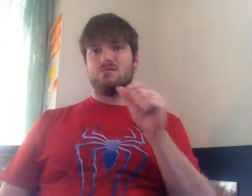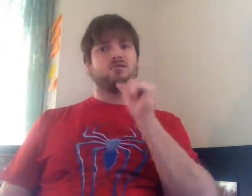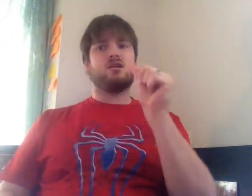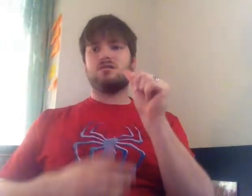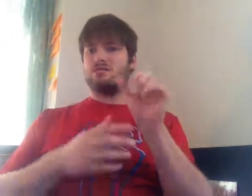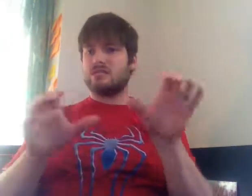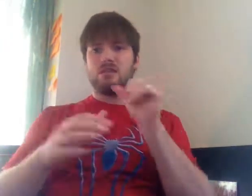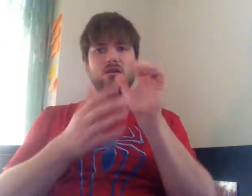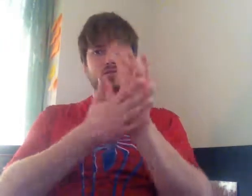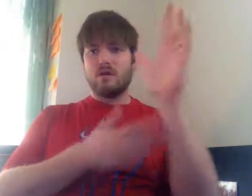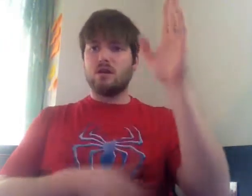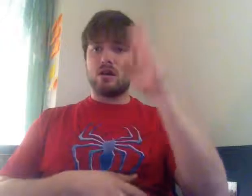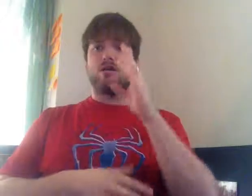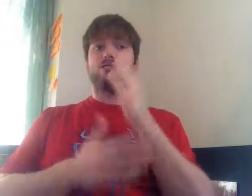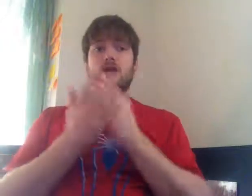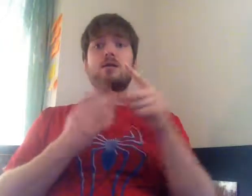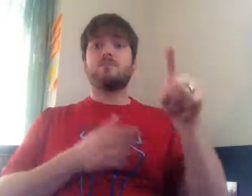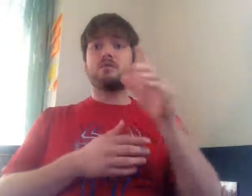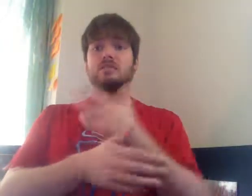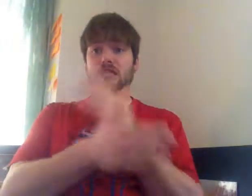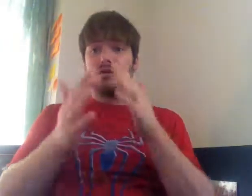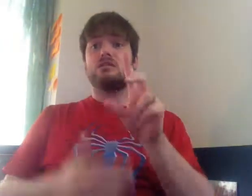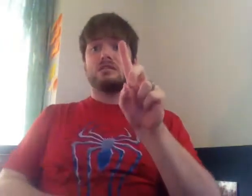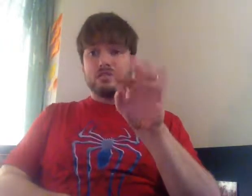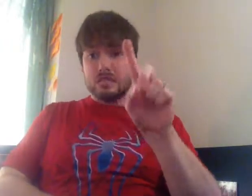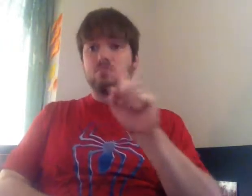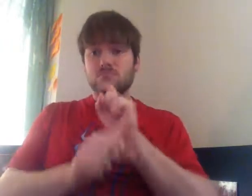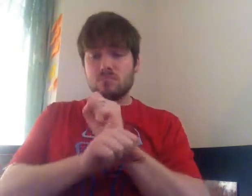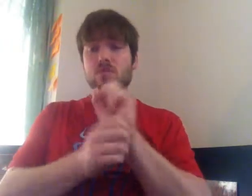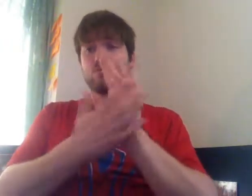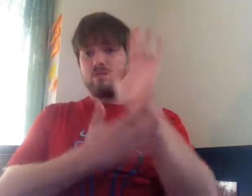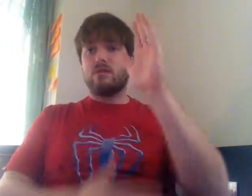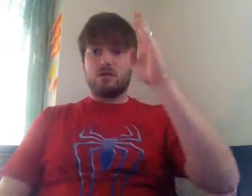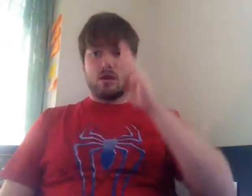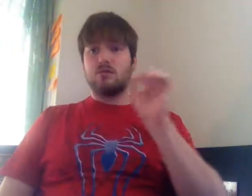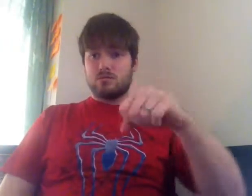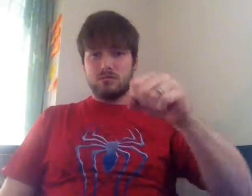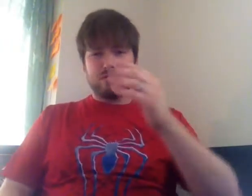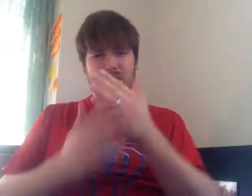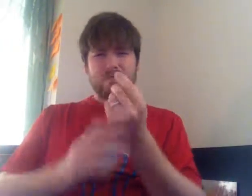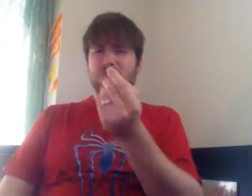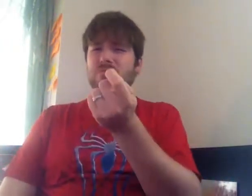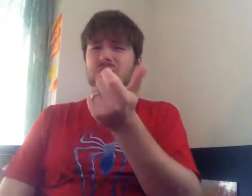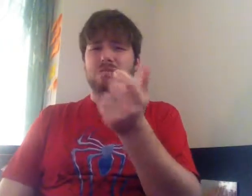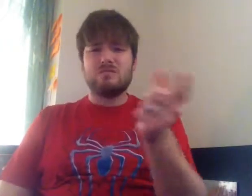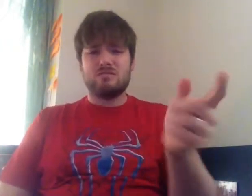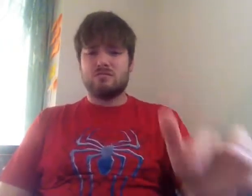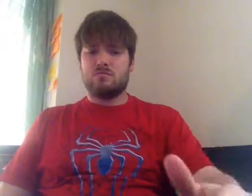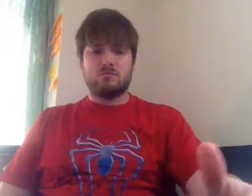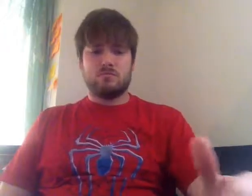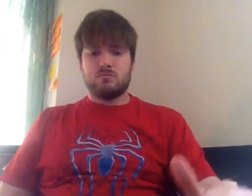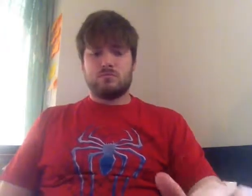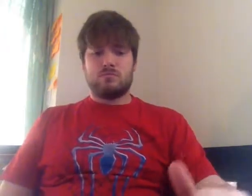up this way. So that's very moist air. So as long as anybody south of that line is going to stay with the chance of these